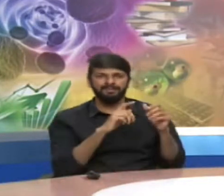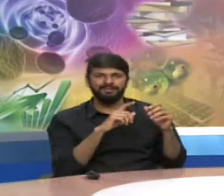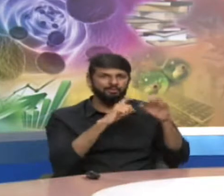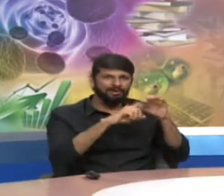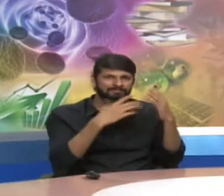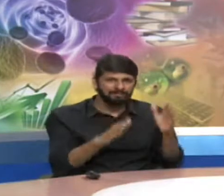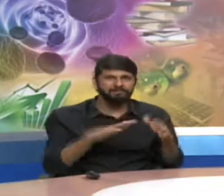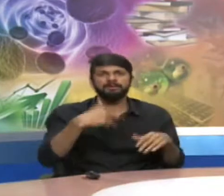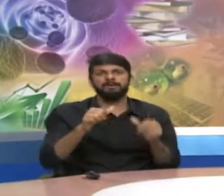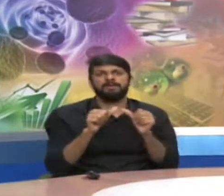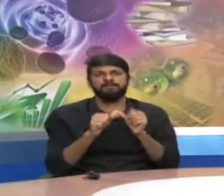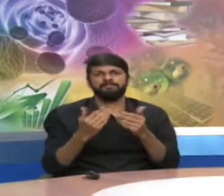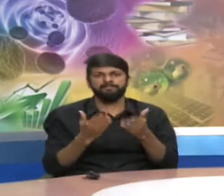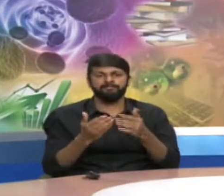Let us see the answers now.